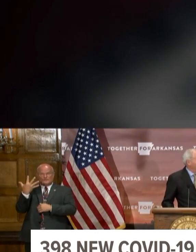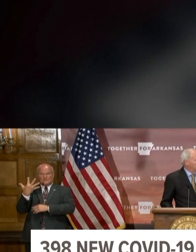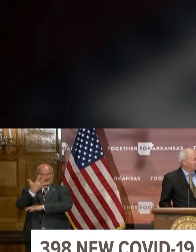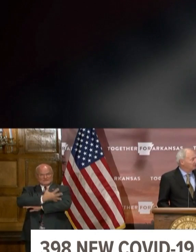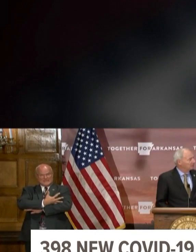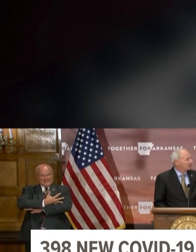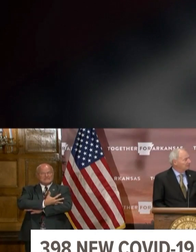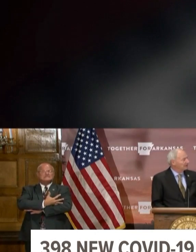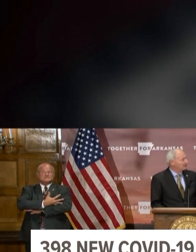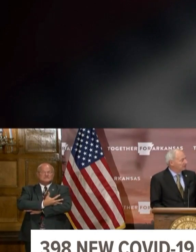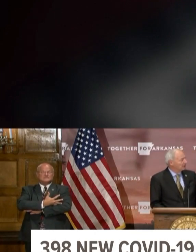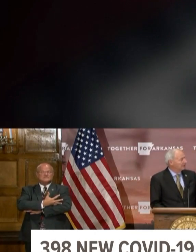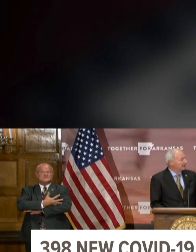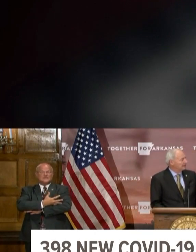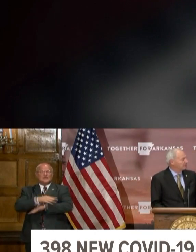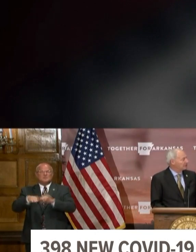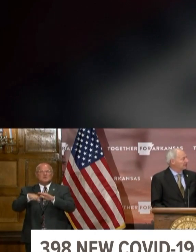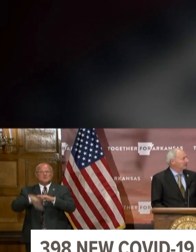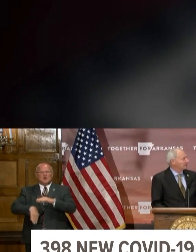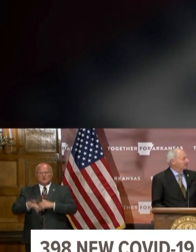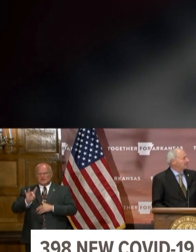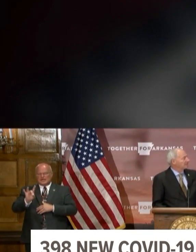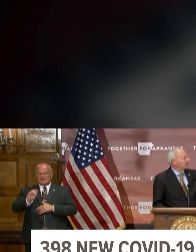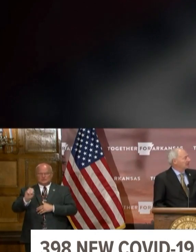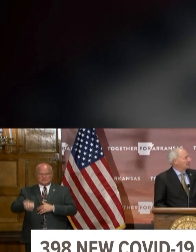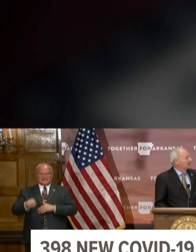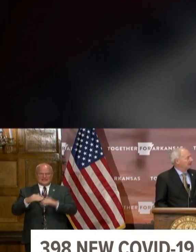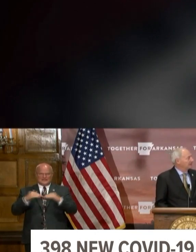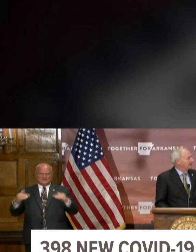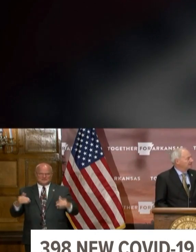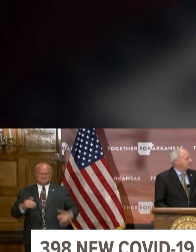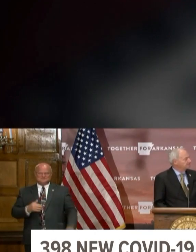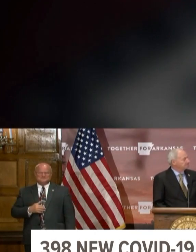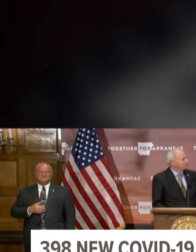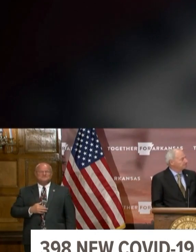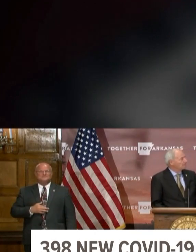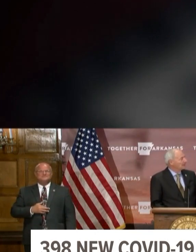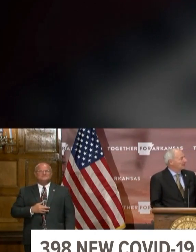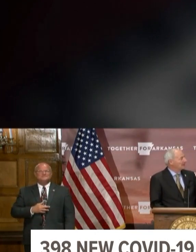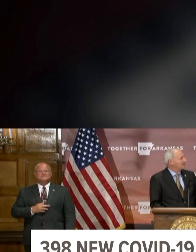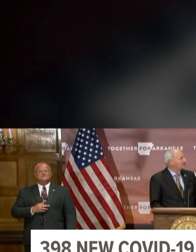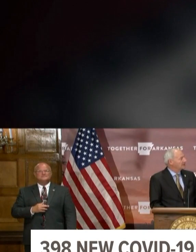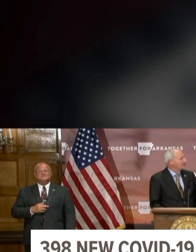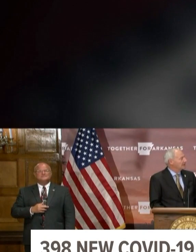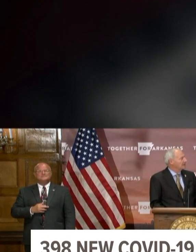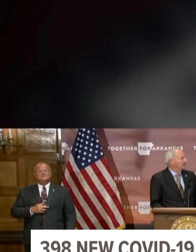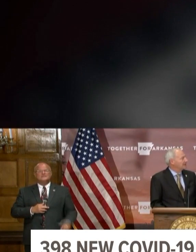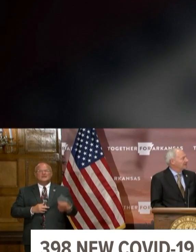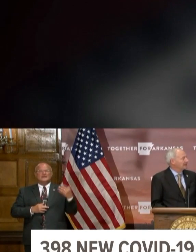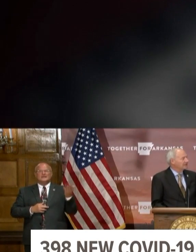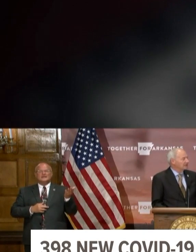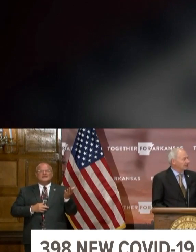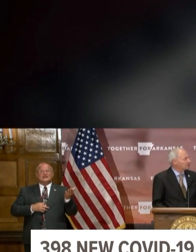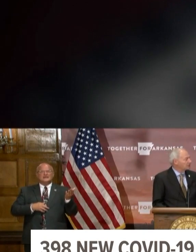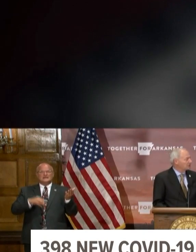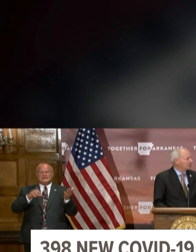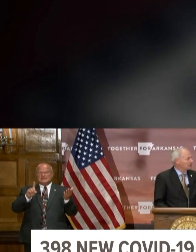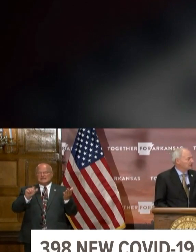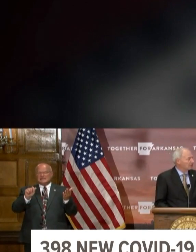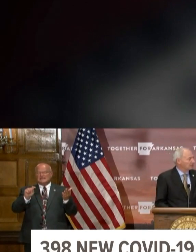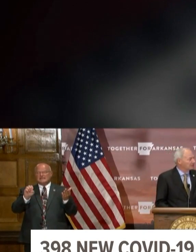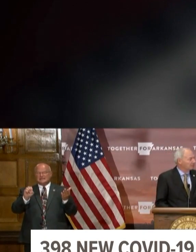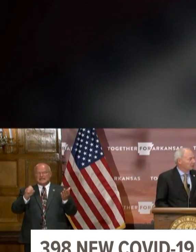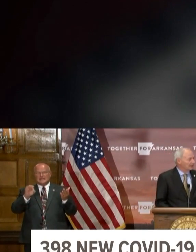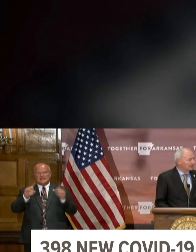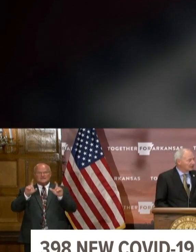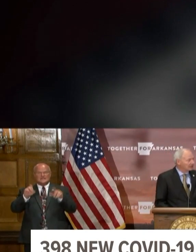days, we're below that 8% level. And then this is the date of test result.